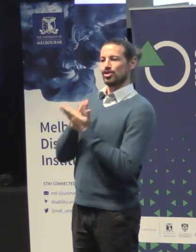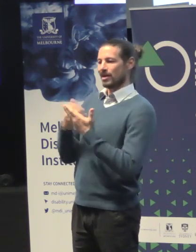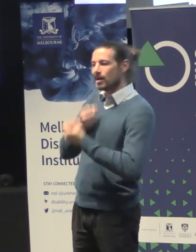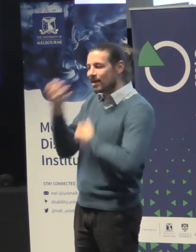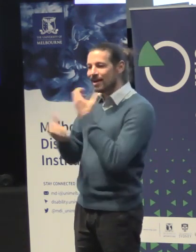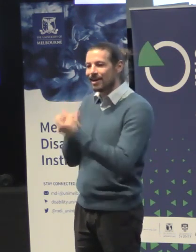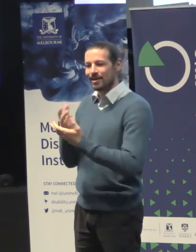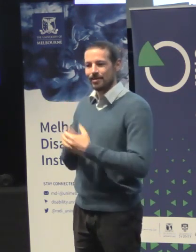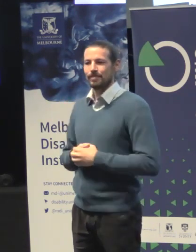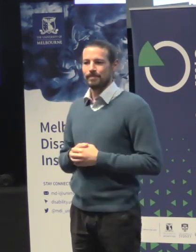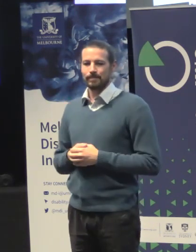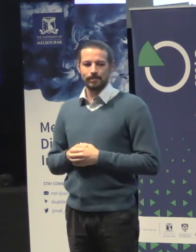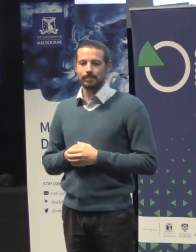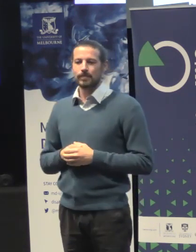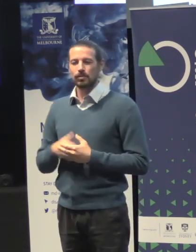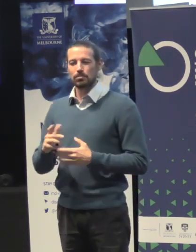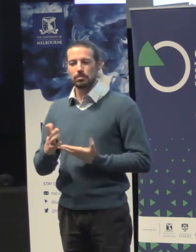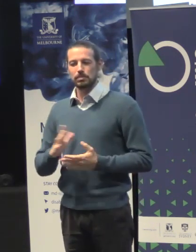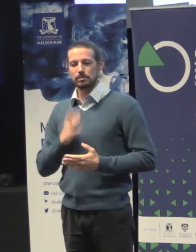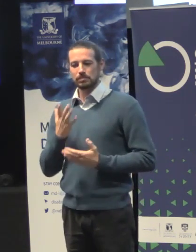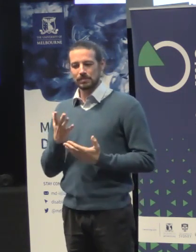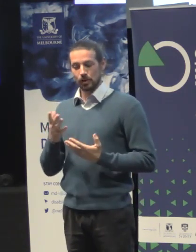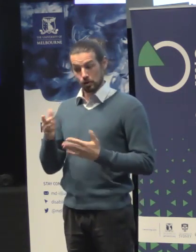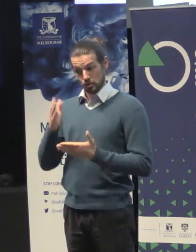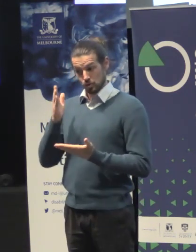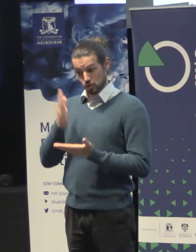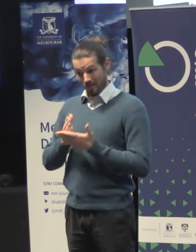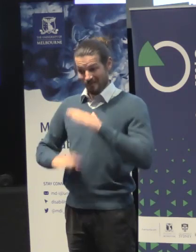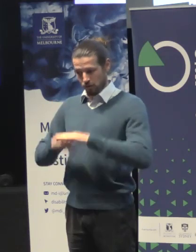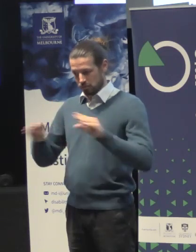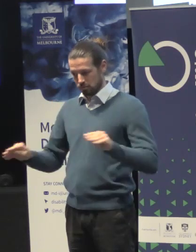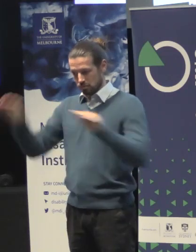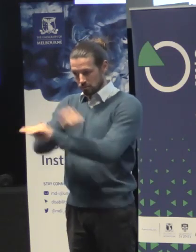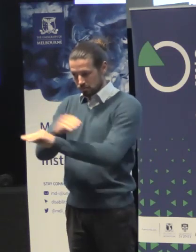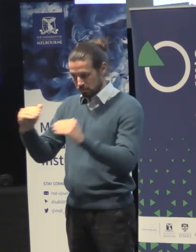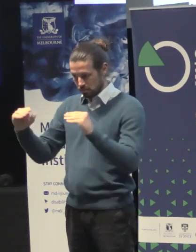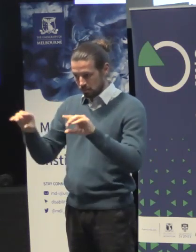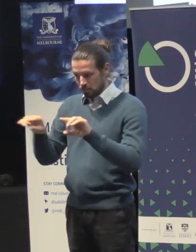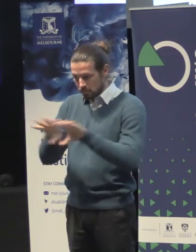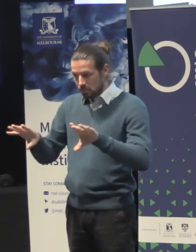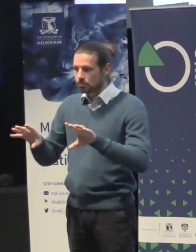And so there are questions here about how far it's truly reciprocal, truly balanced.